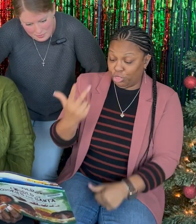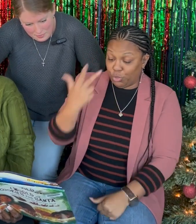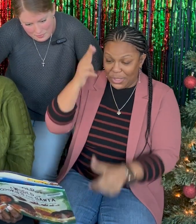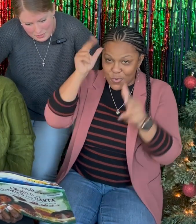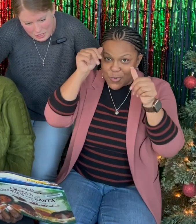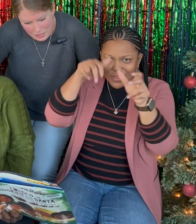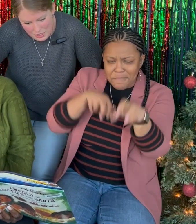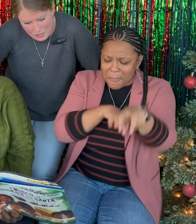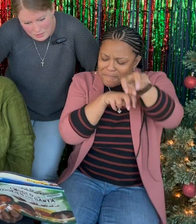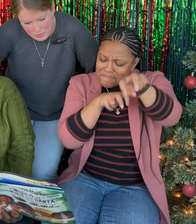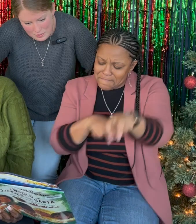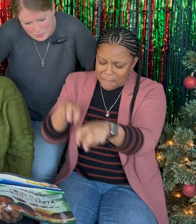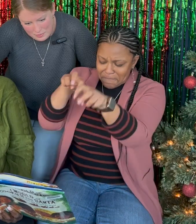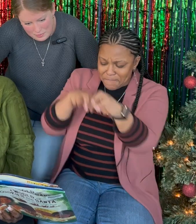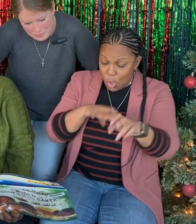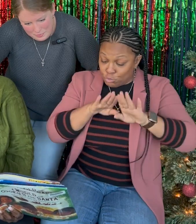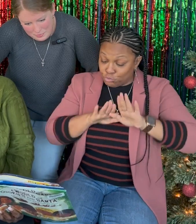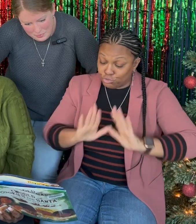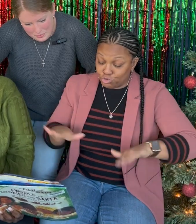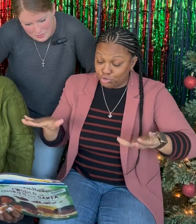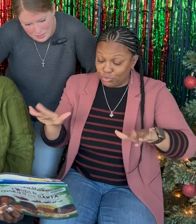horses.